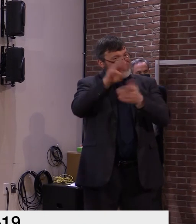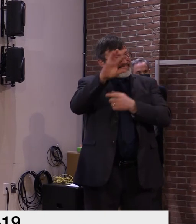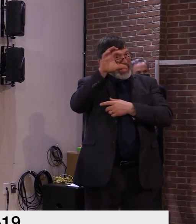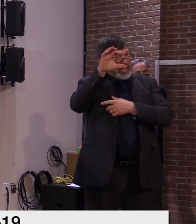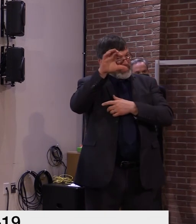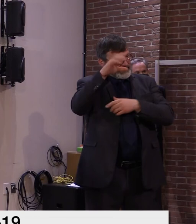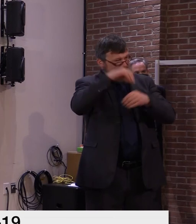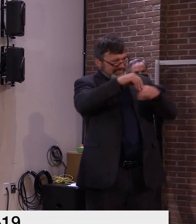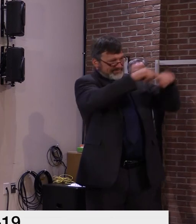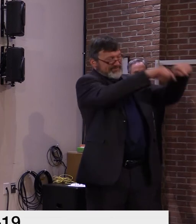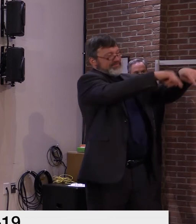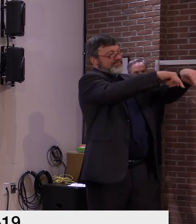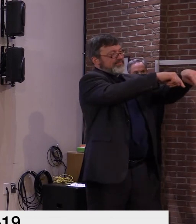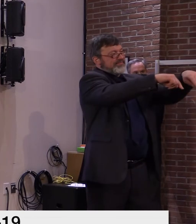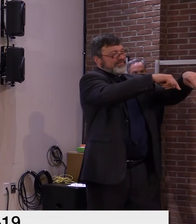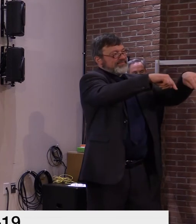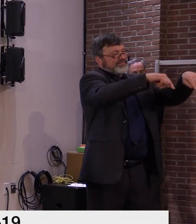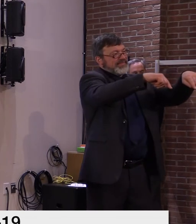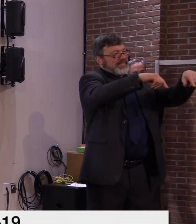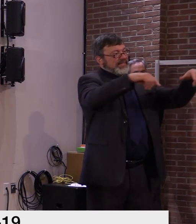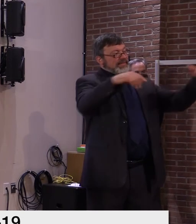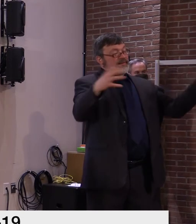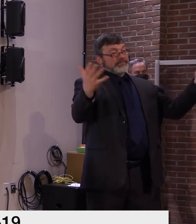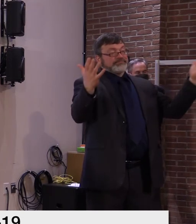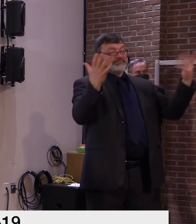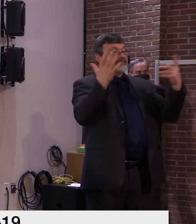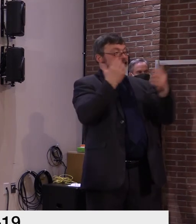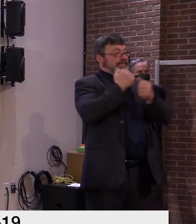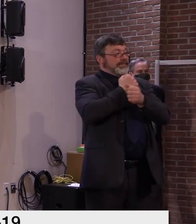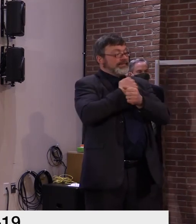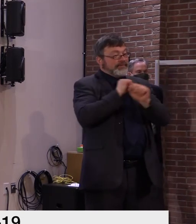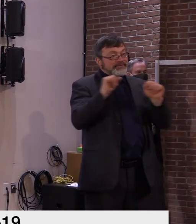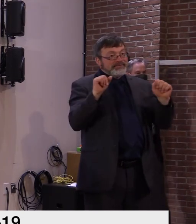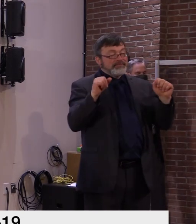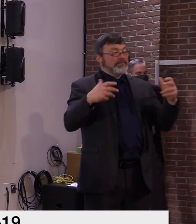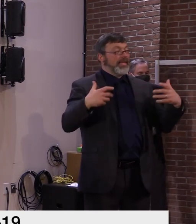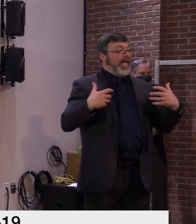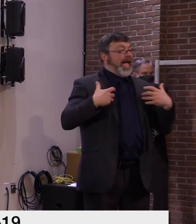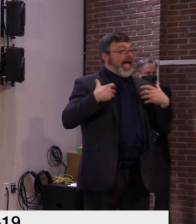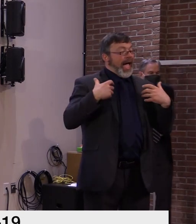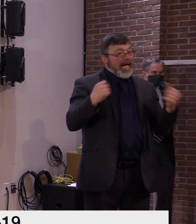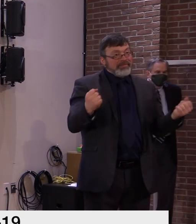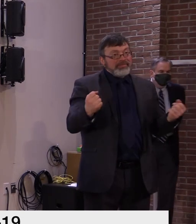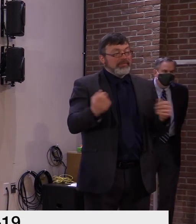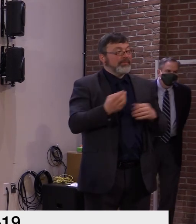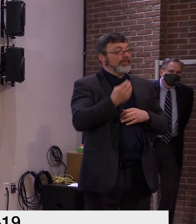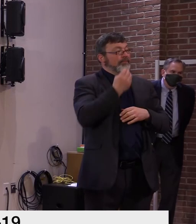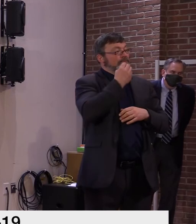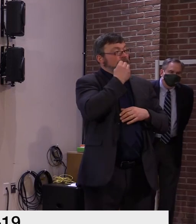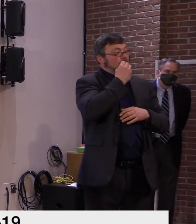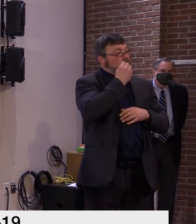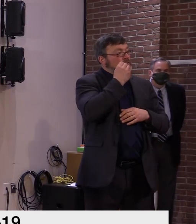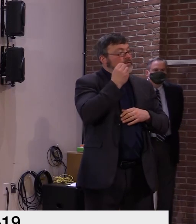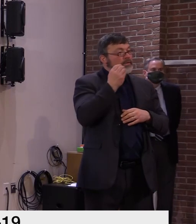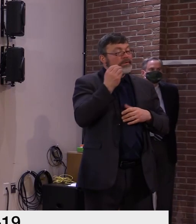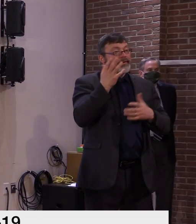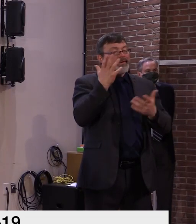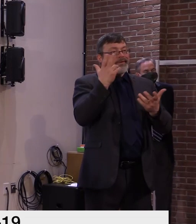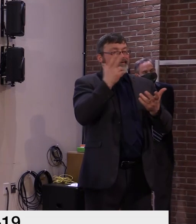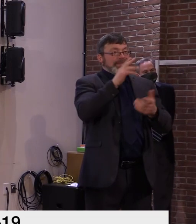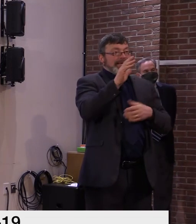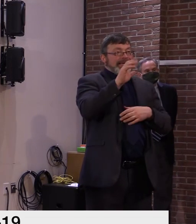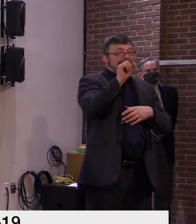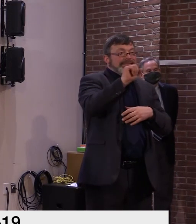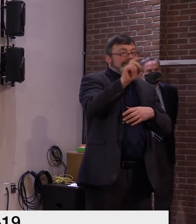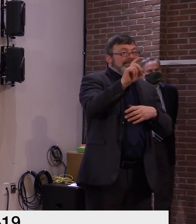to deal with. There are mental health issues that we have to deal with. There are substance abuse issues that we have to deal with. So the program